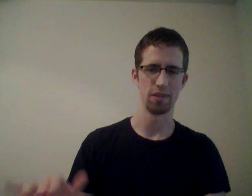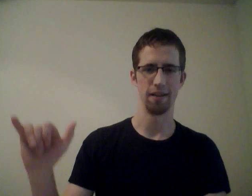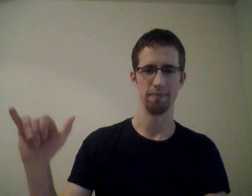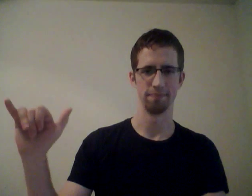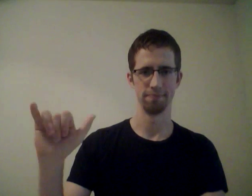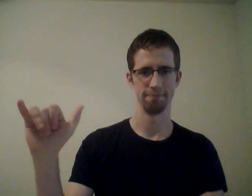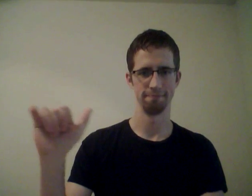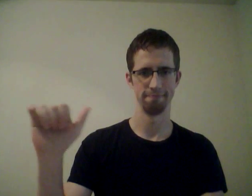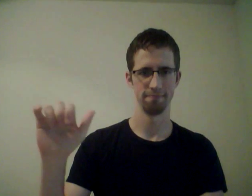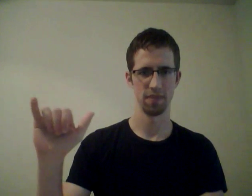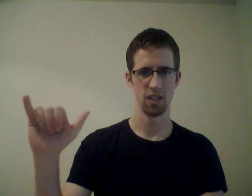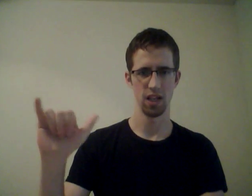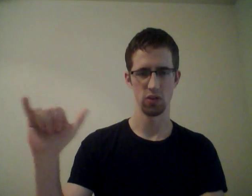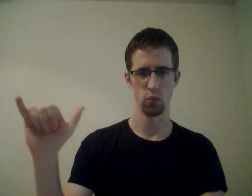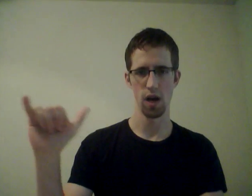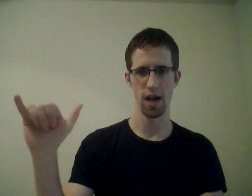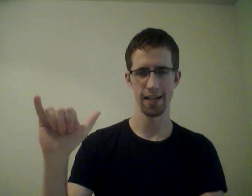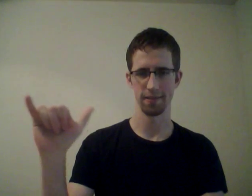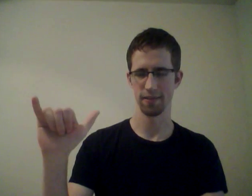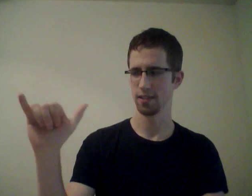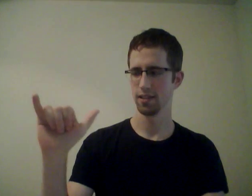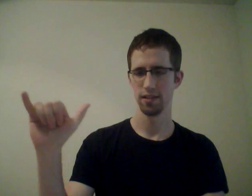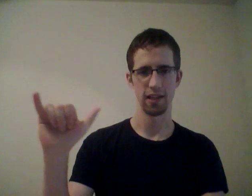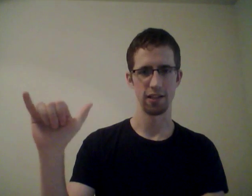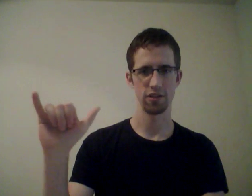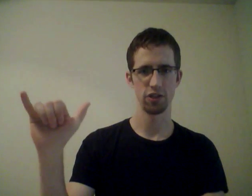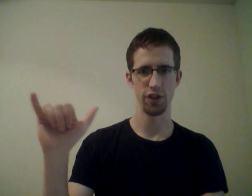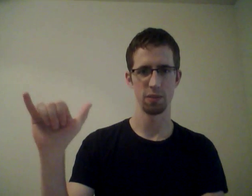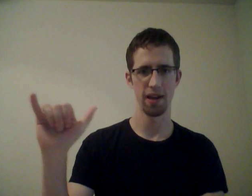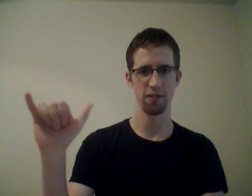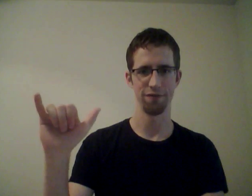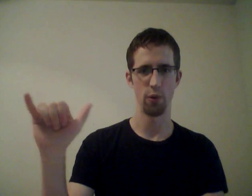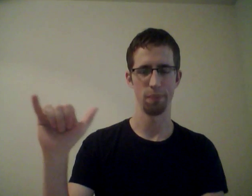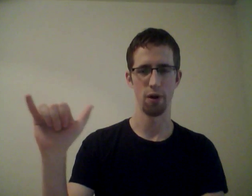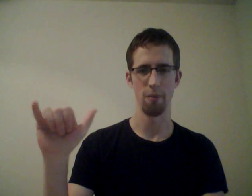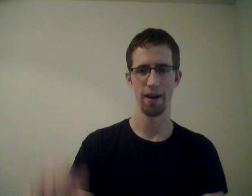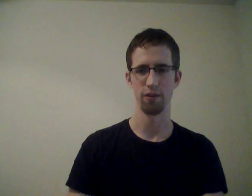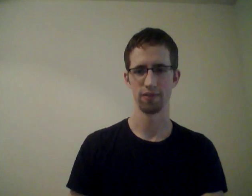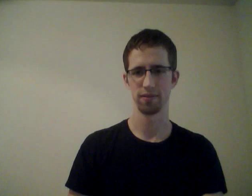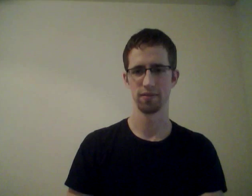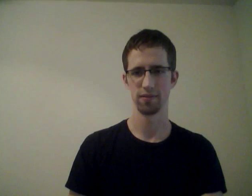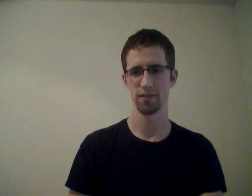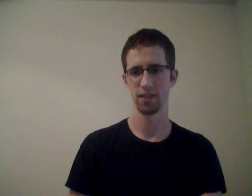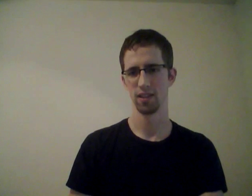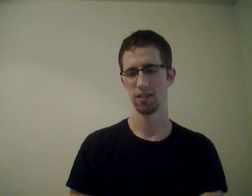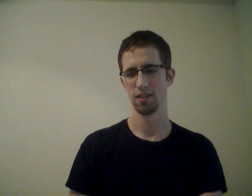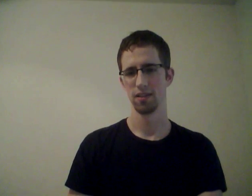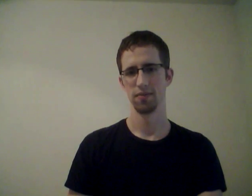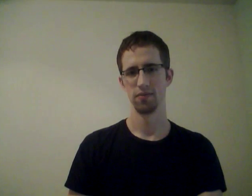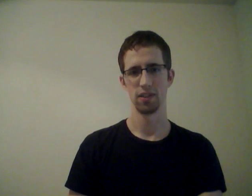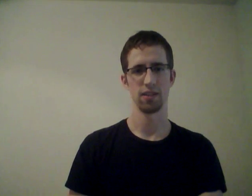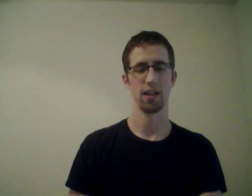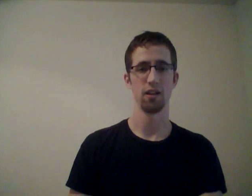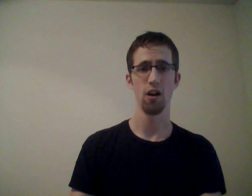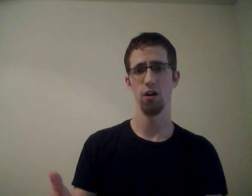sign. It's a Y that shakes back and forth, palm out. It's like, oh,